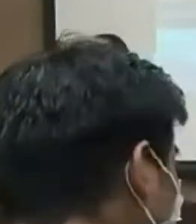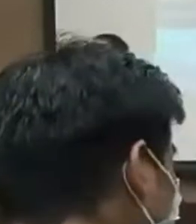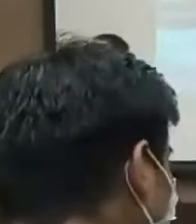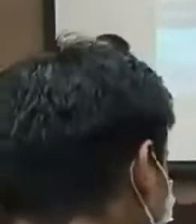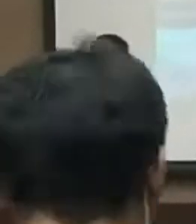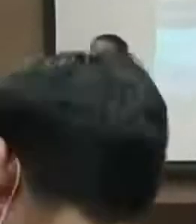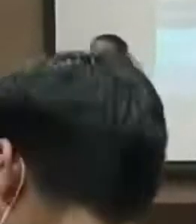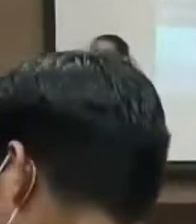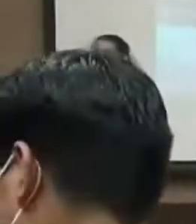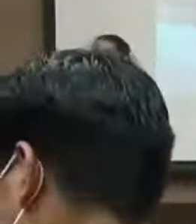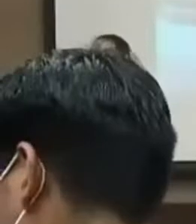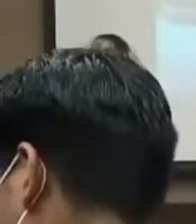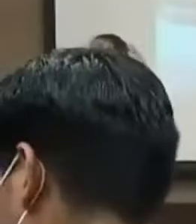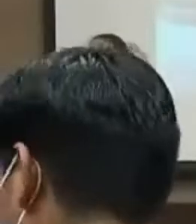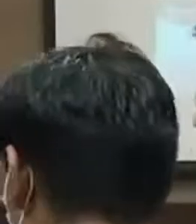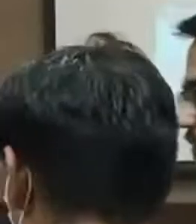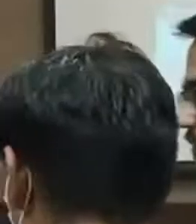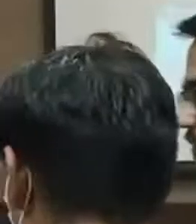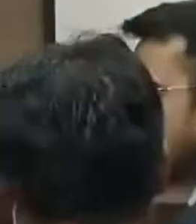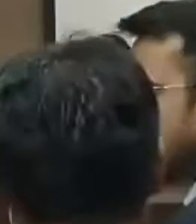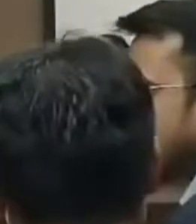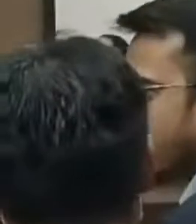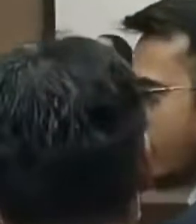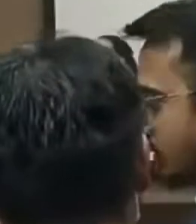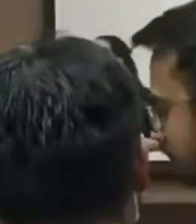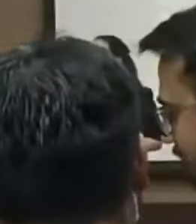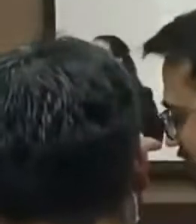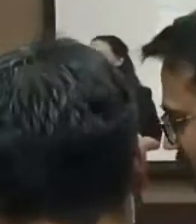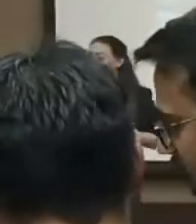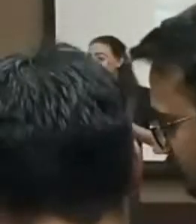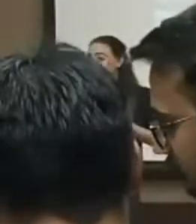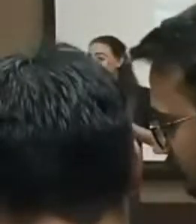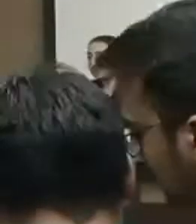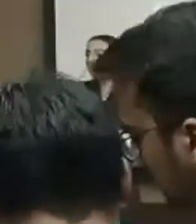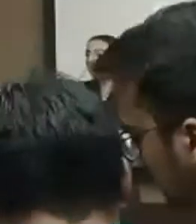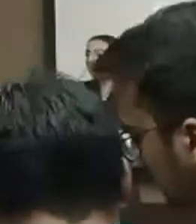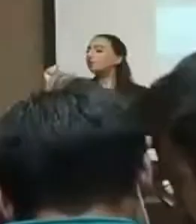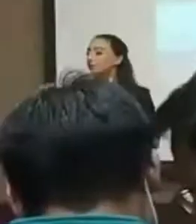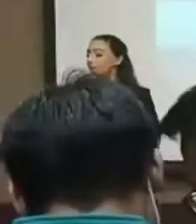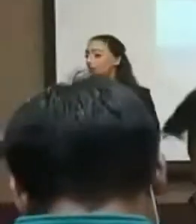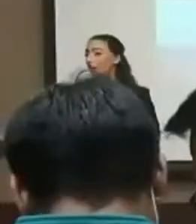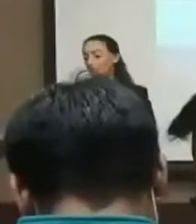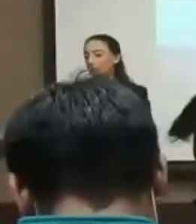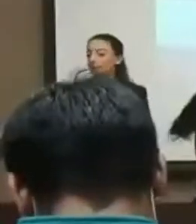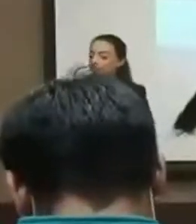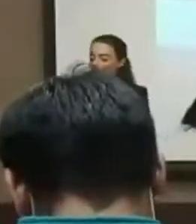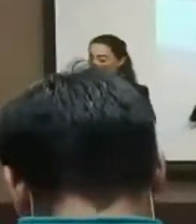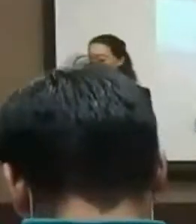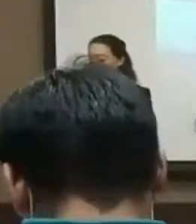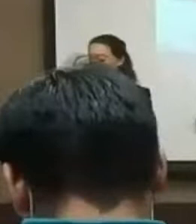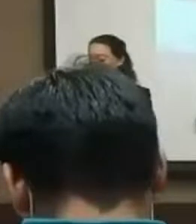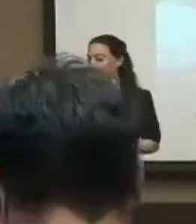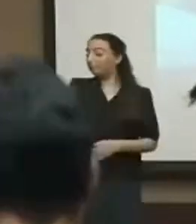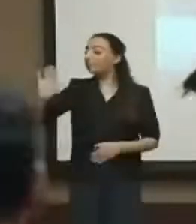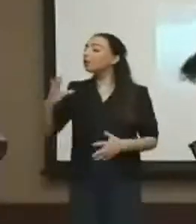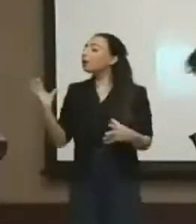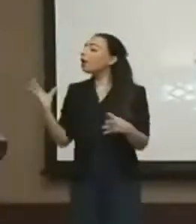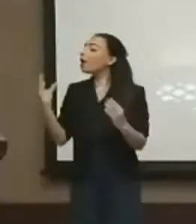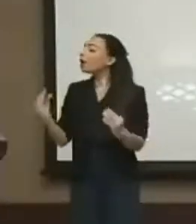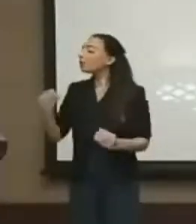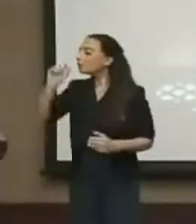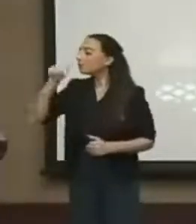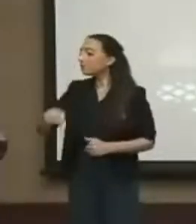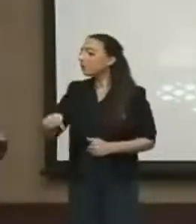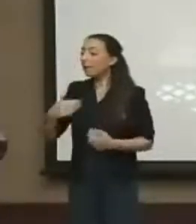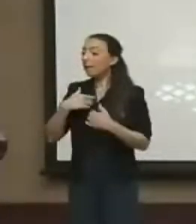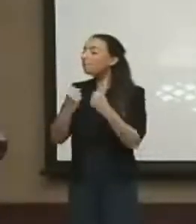say, for whatever reason, that I have a disability, my community has people that has disabilities, it's actually a very brave thing to